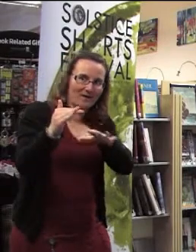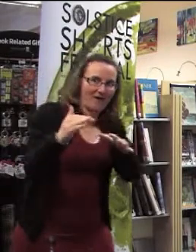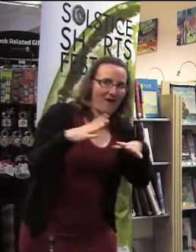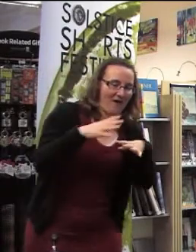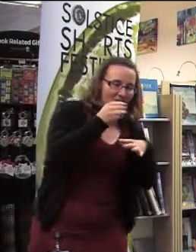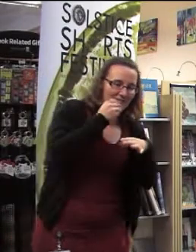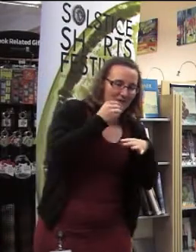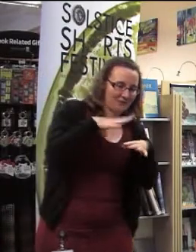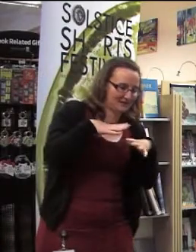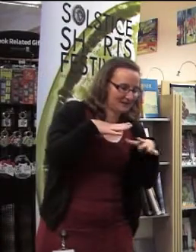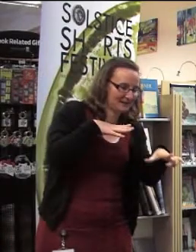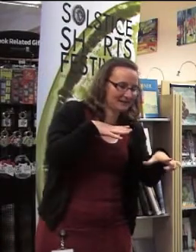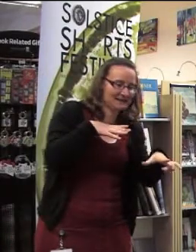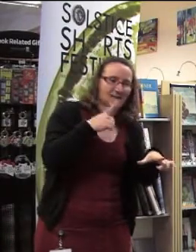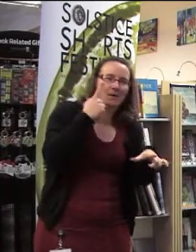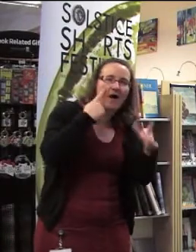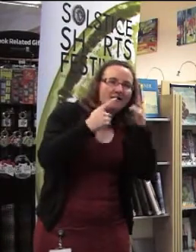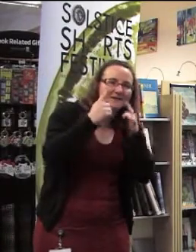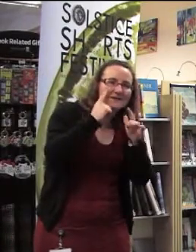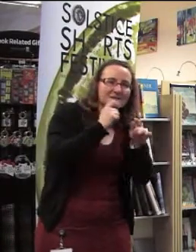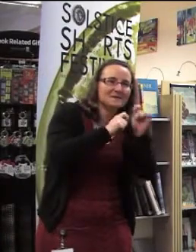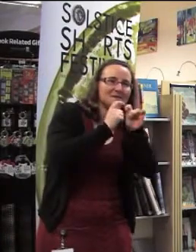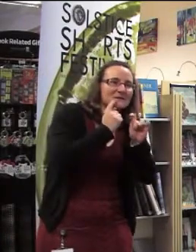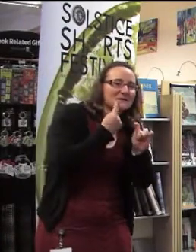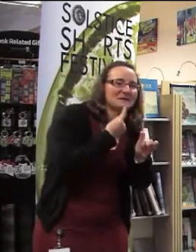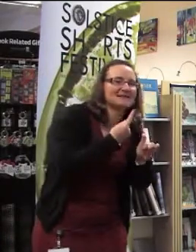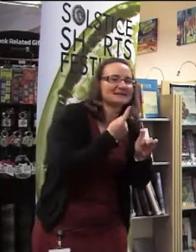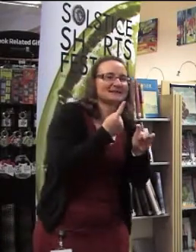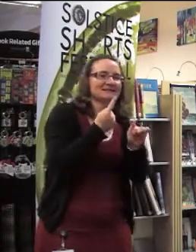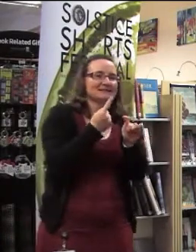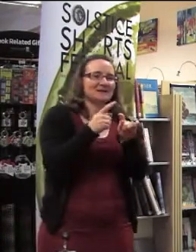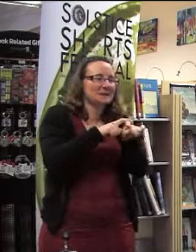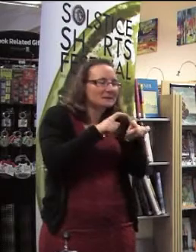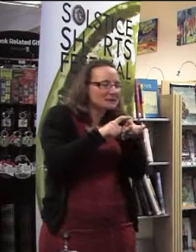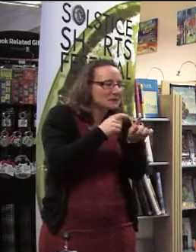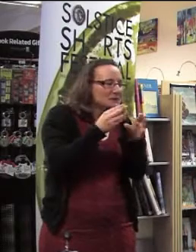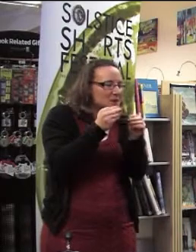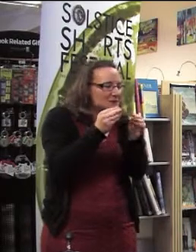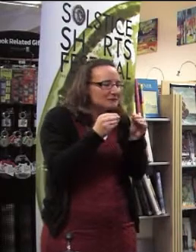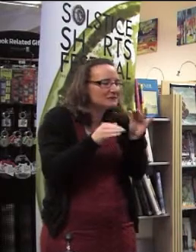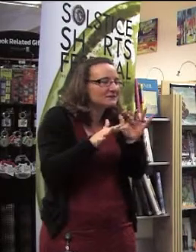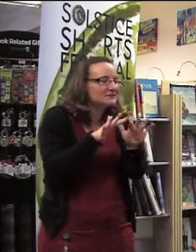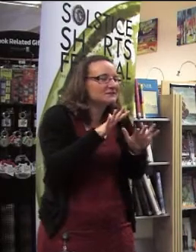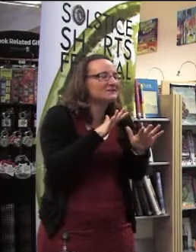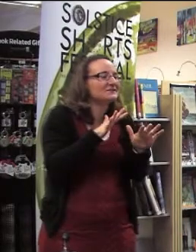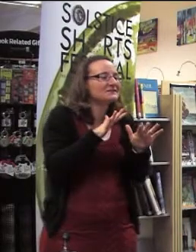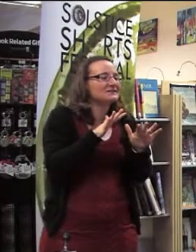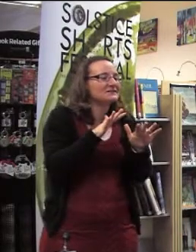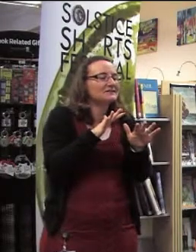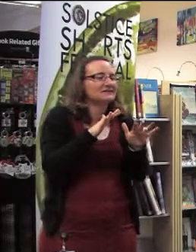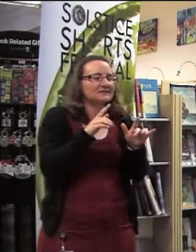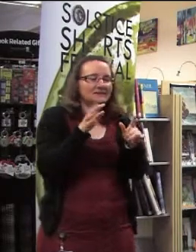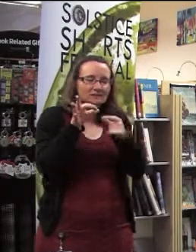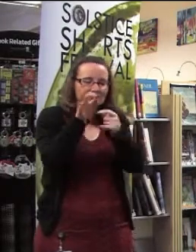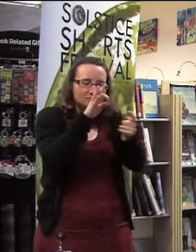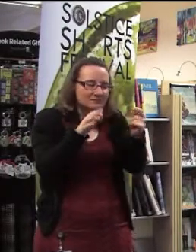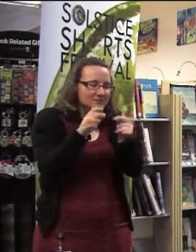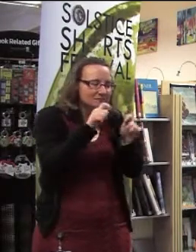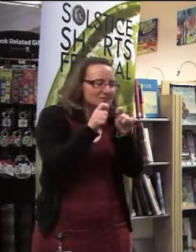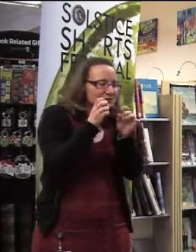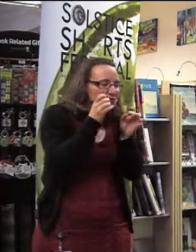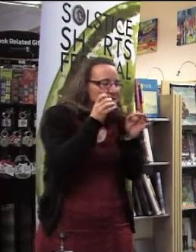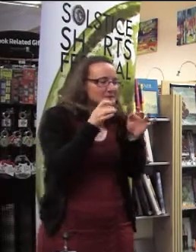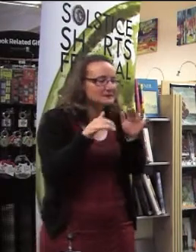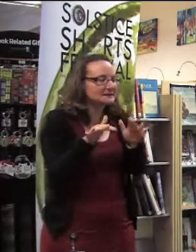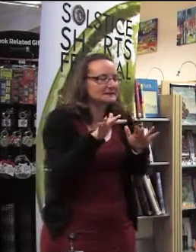sweetening, sweet potatoes softening, the spikes of rosemary for remembrance crisping, all of